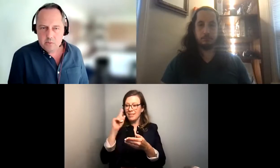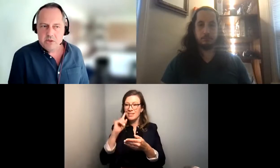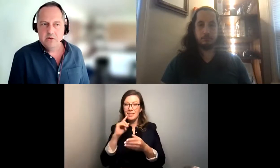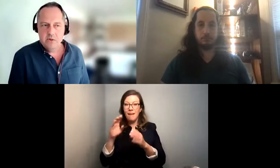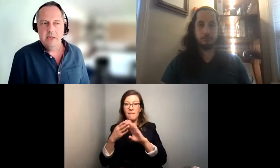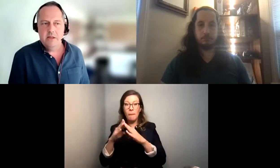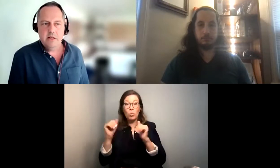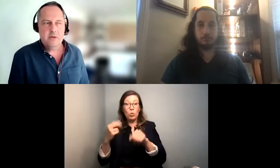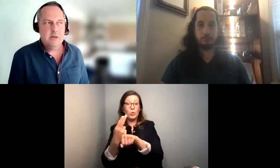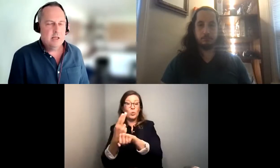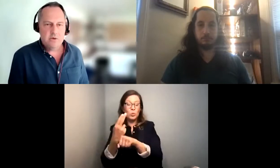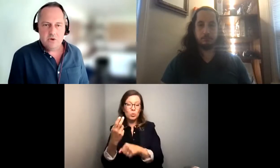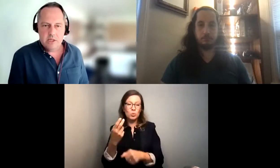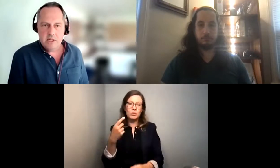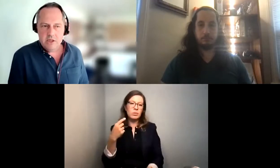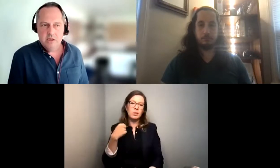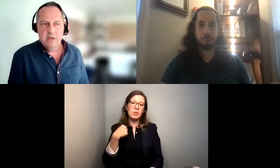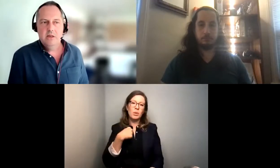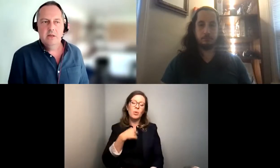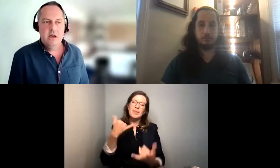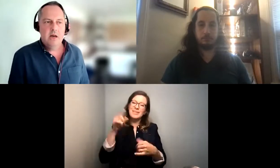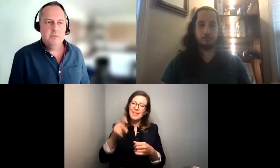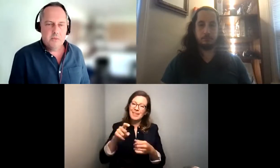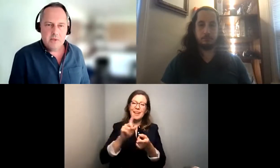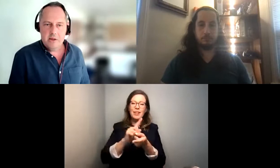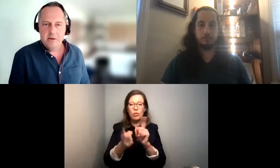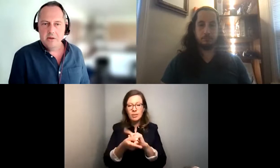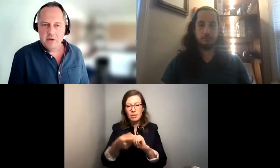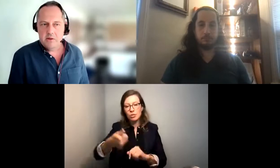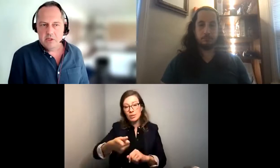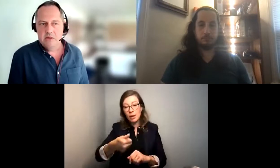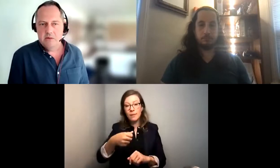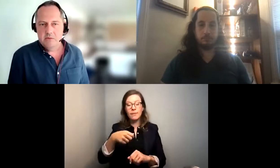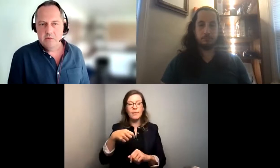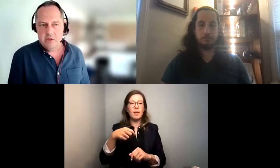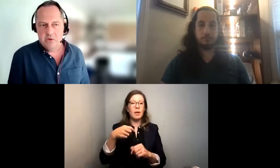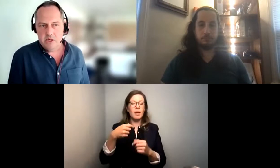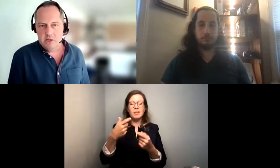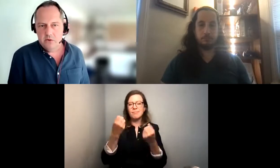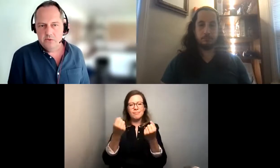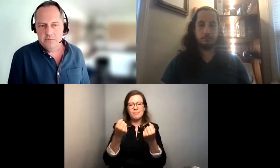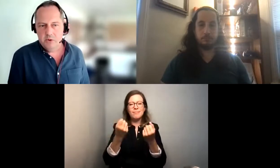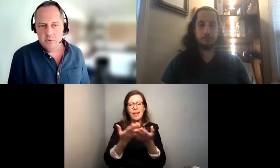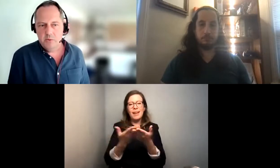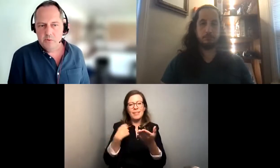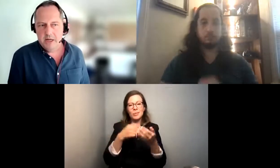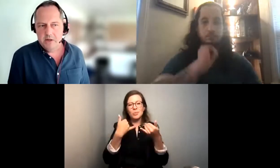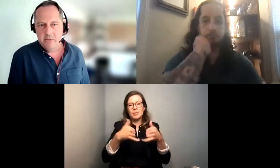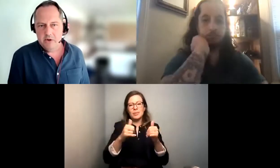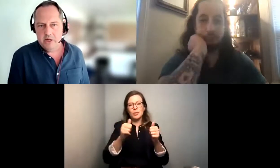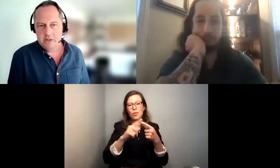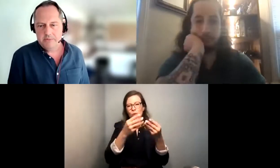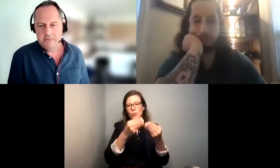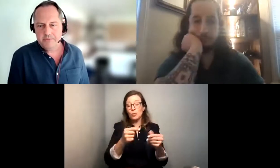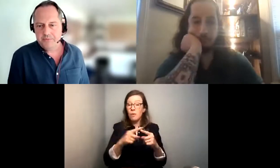with. We still need, the actual translation. They're the things that we're still trying to solve, but we're making